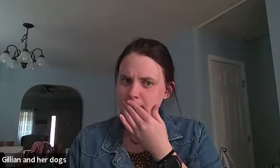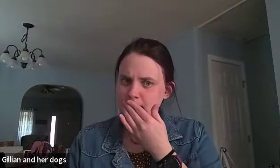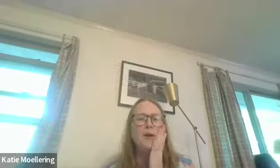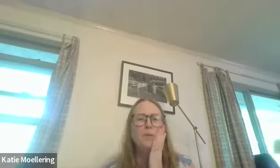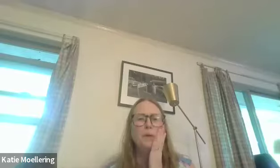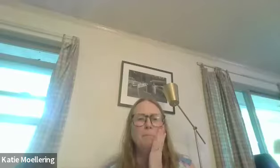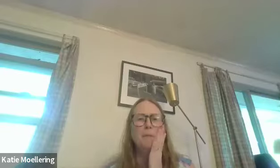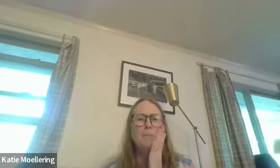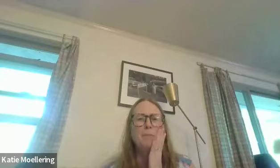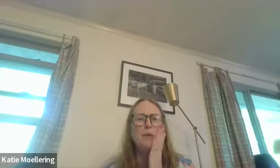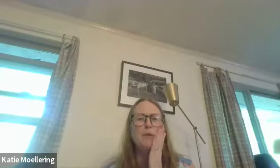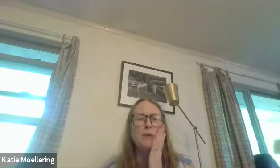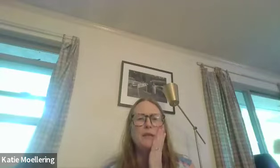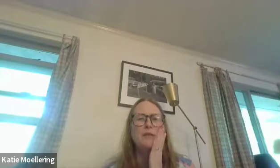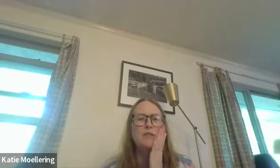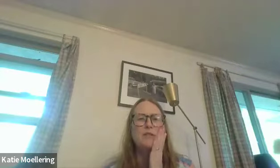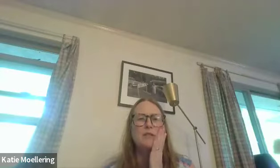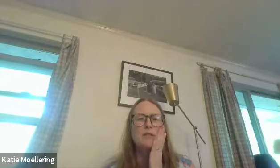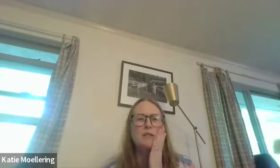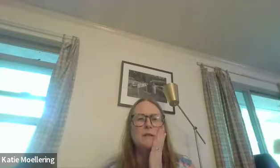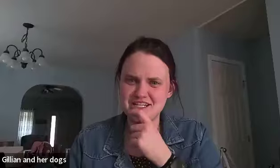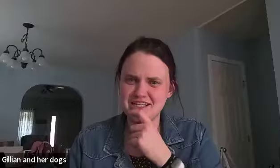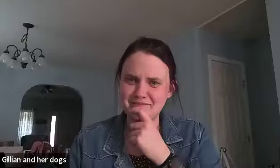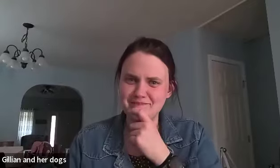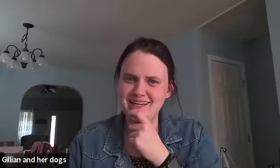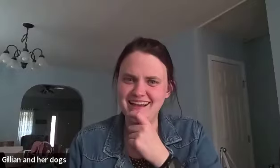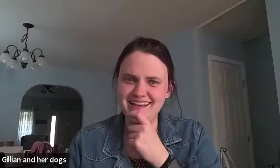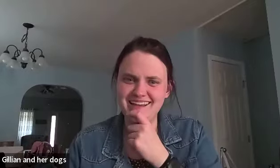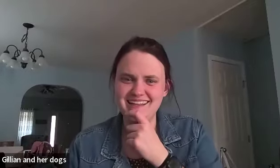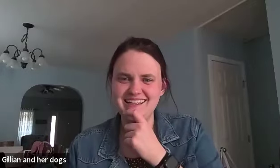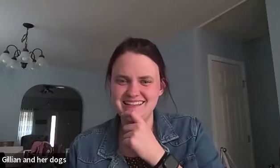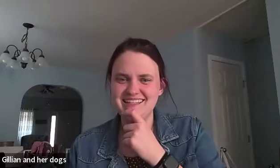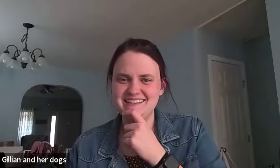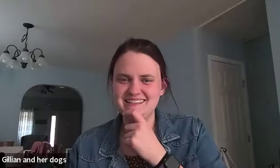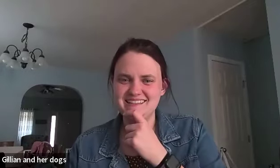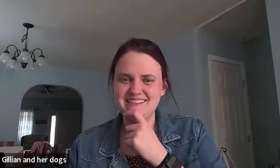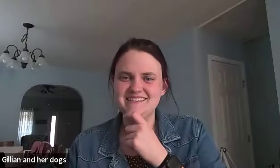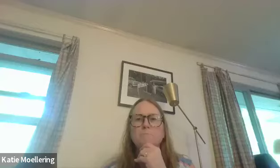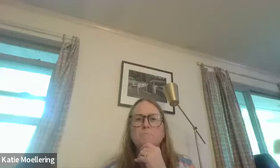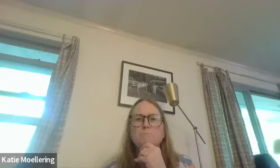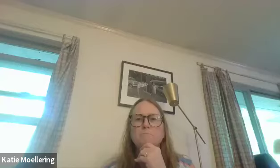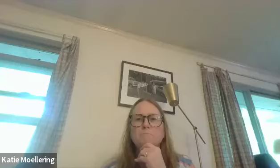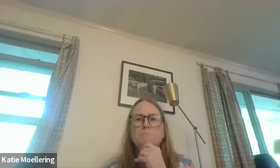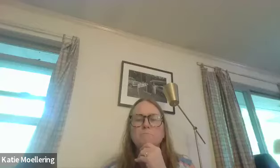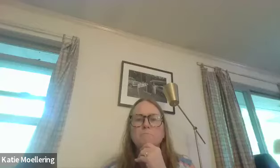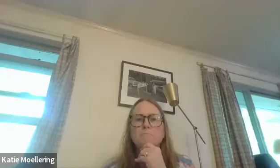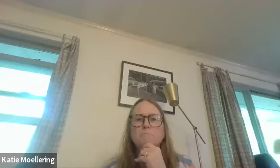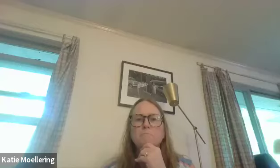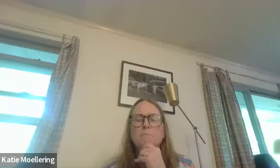I don't remember I doing. think we did overlook chicken. I mean, I know we did pig and Cow, but